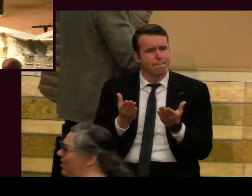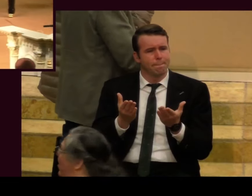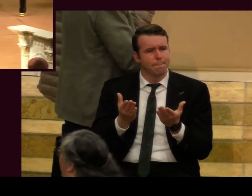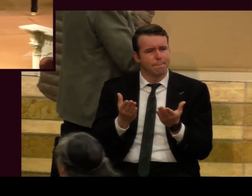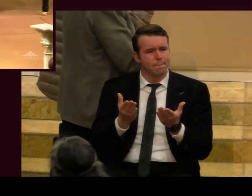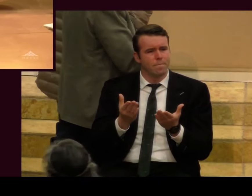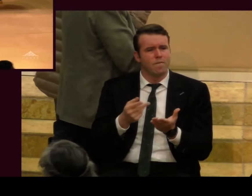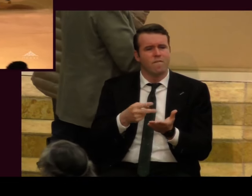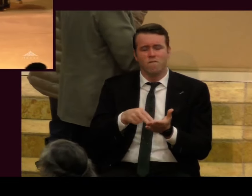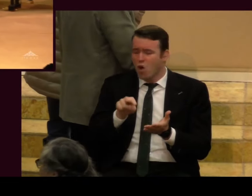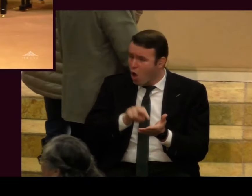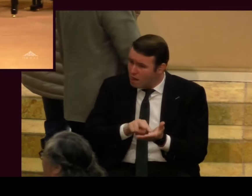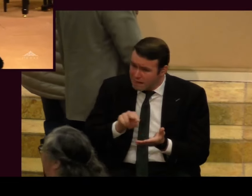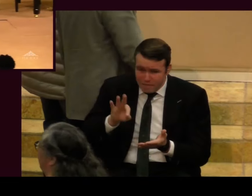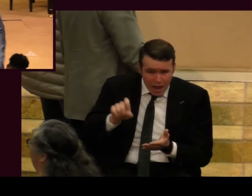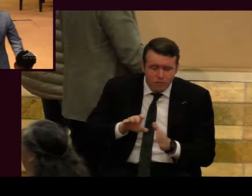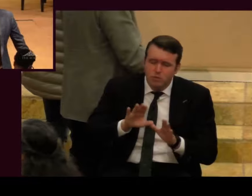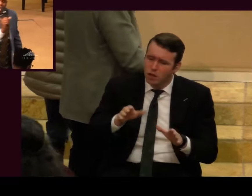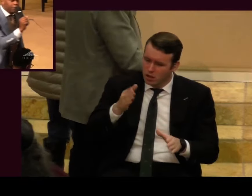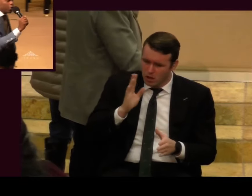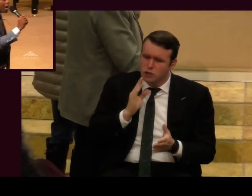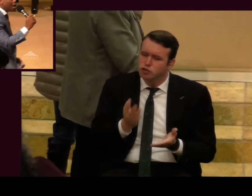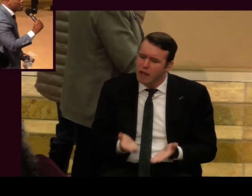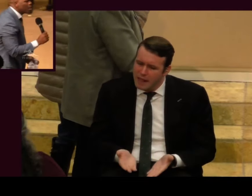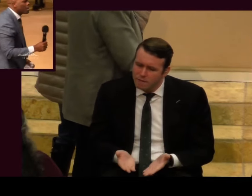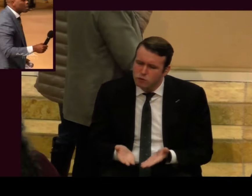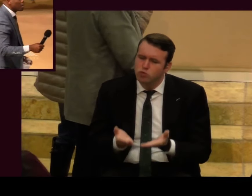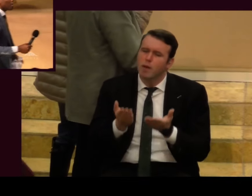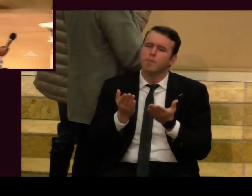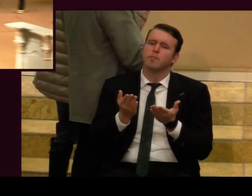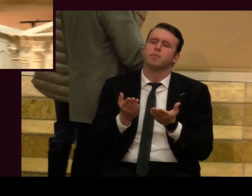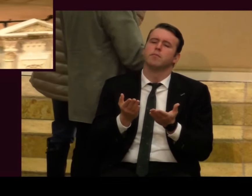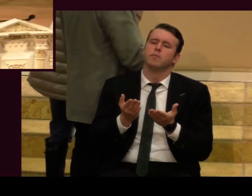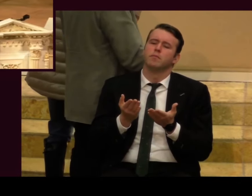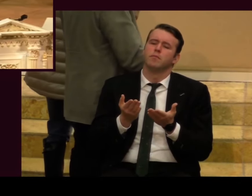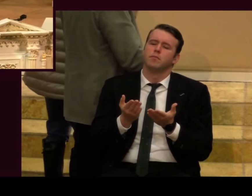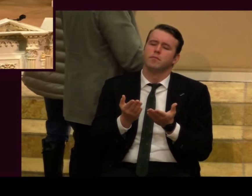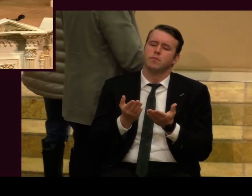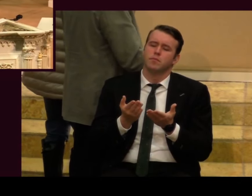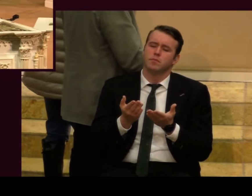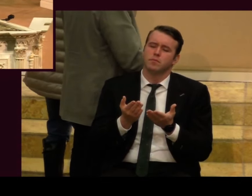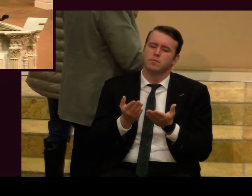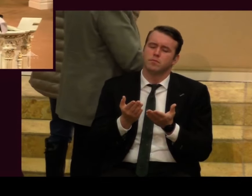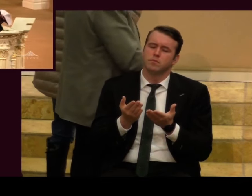Fall out if you have to, and God shall lift you up.